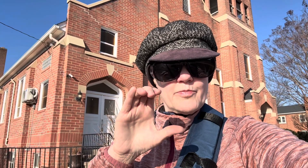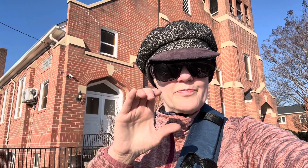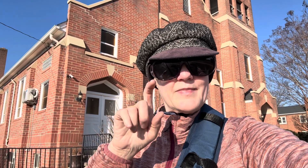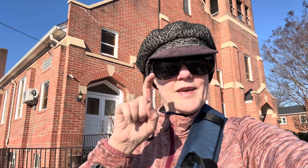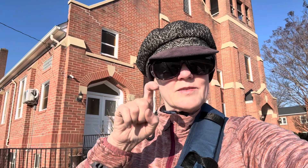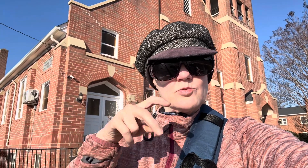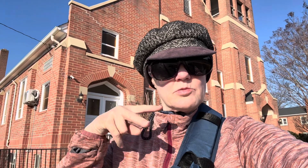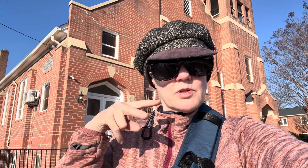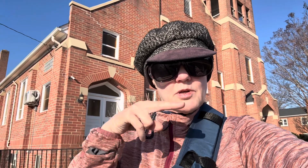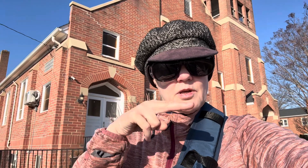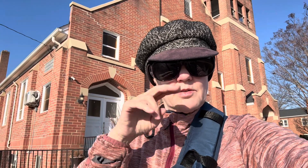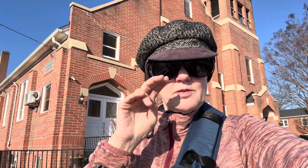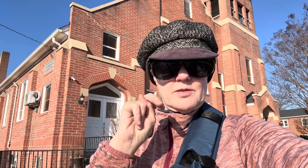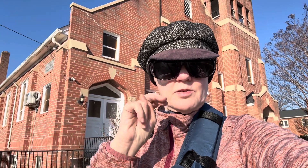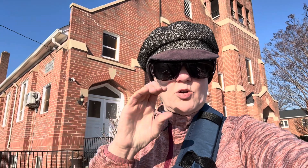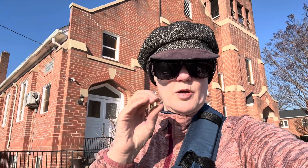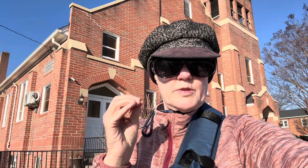that he eats.